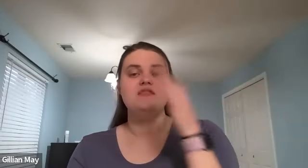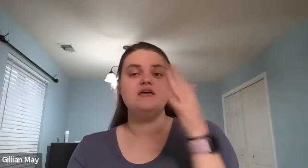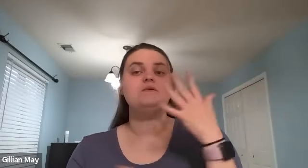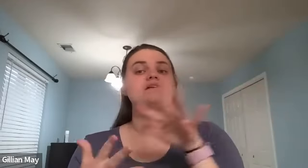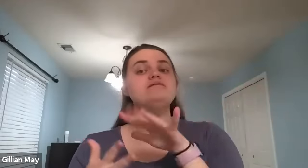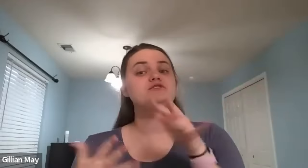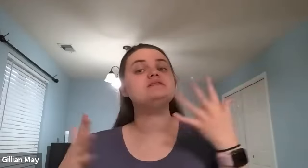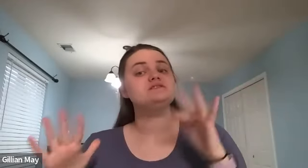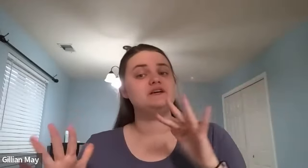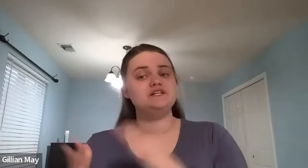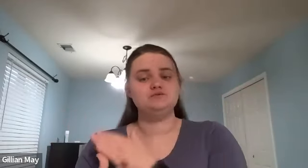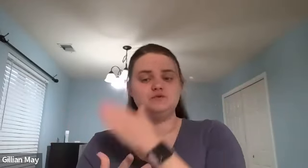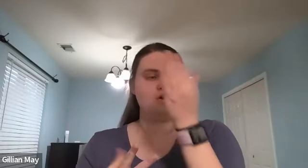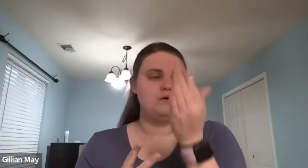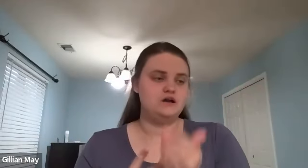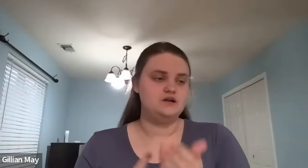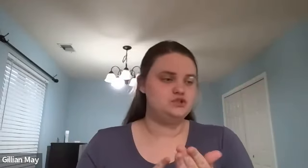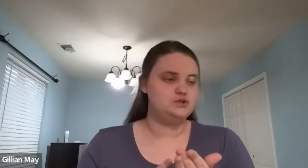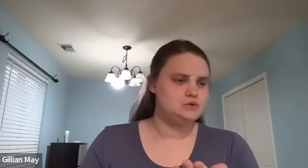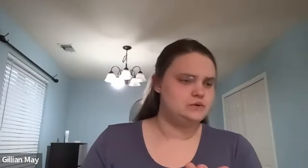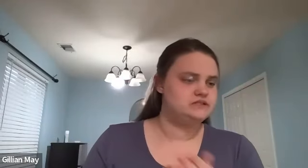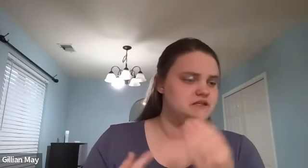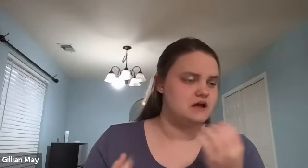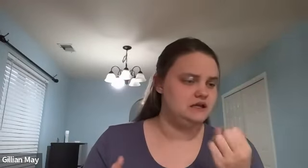then when my finger spelling's finished, we'll go on to signing.